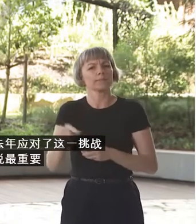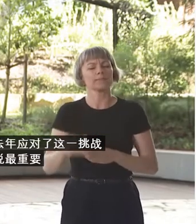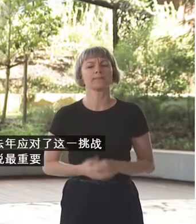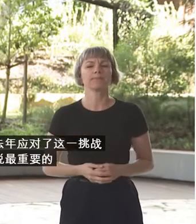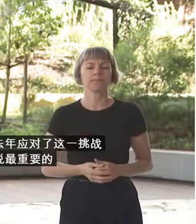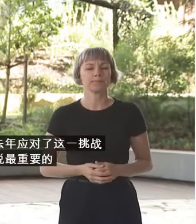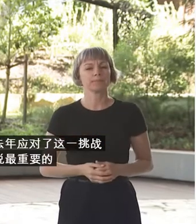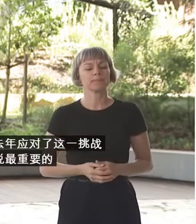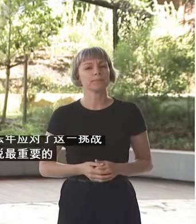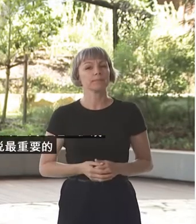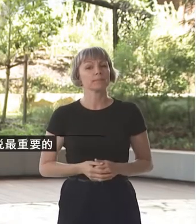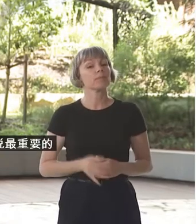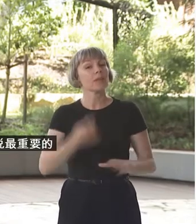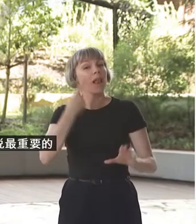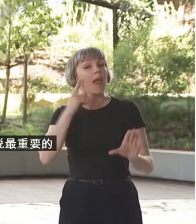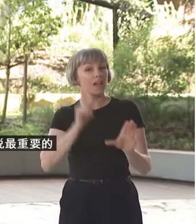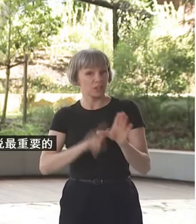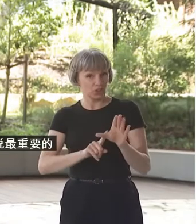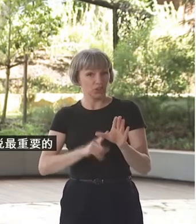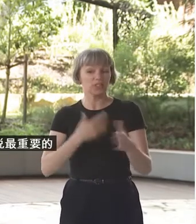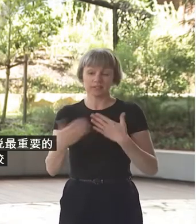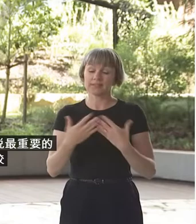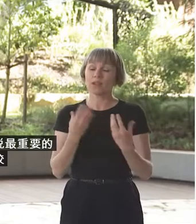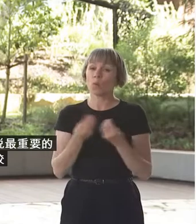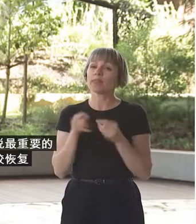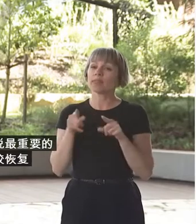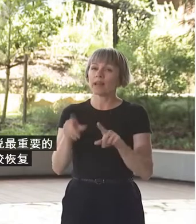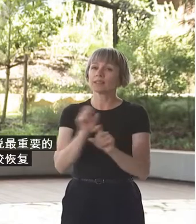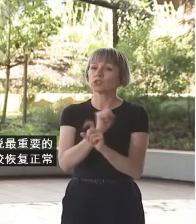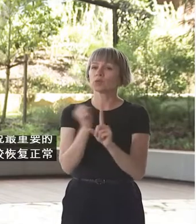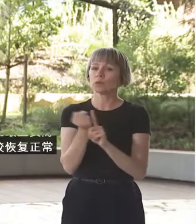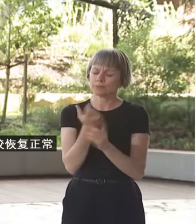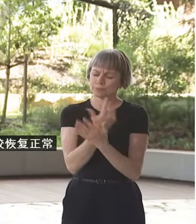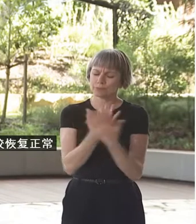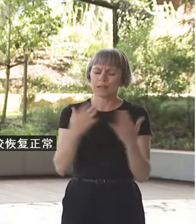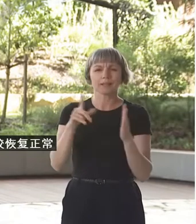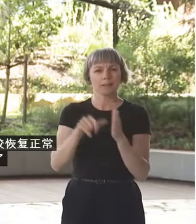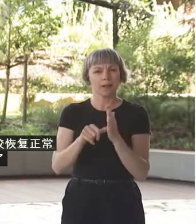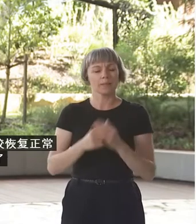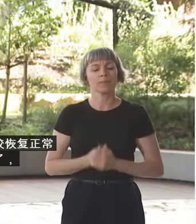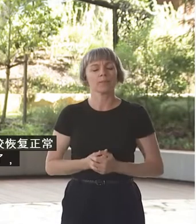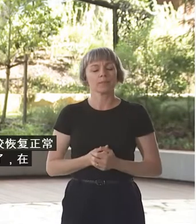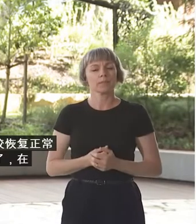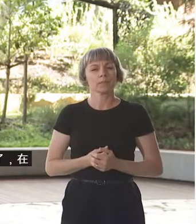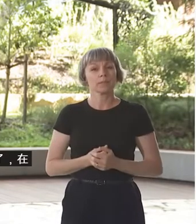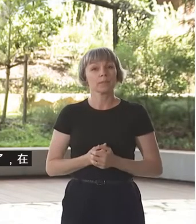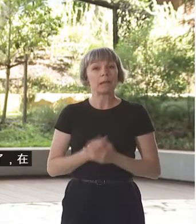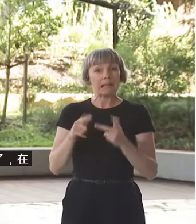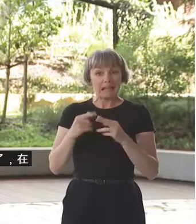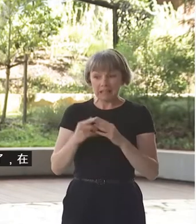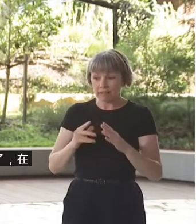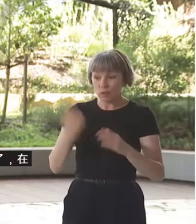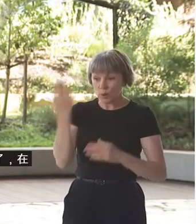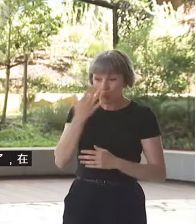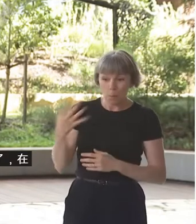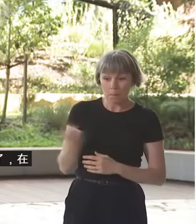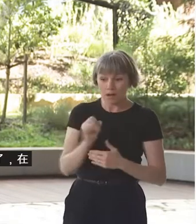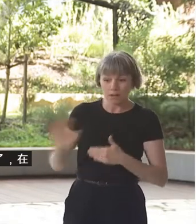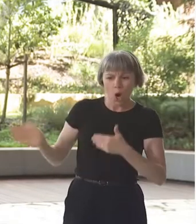most important to us was to get schools back as quickly as possible, and we did that, and the